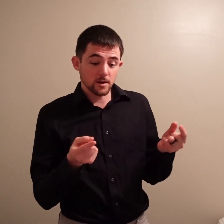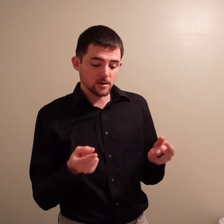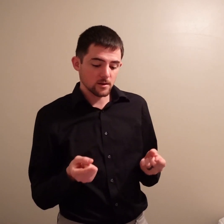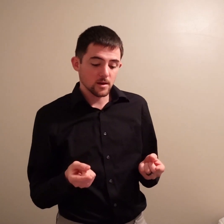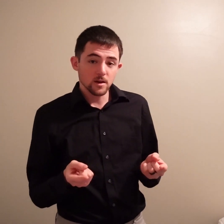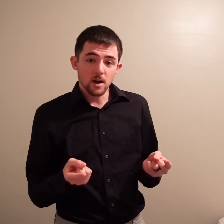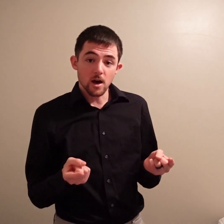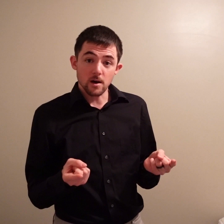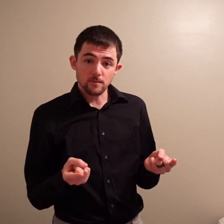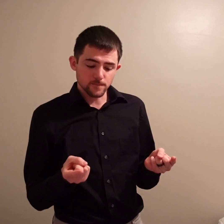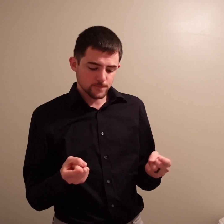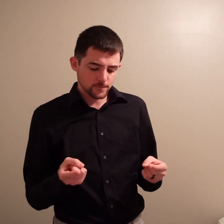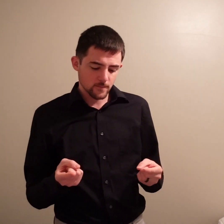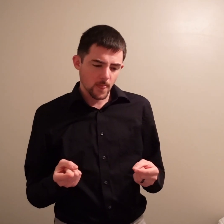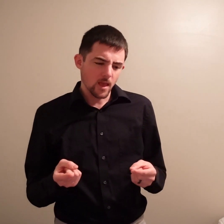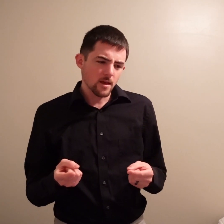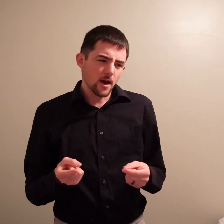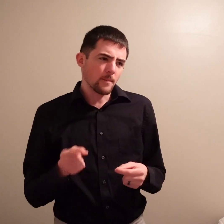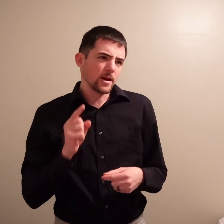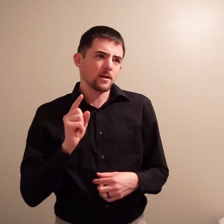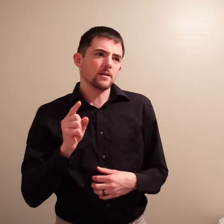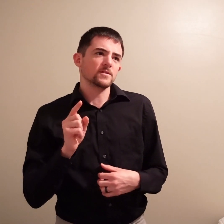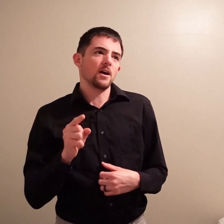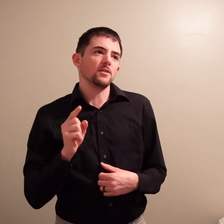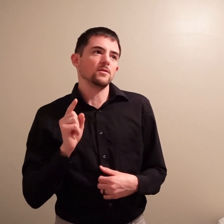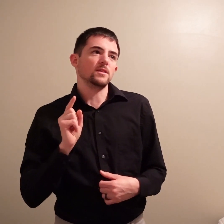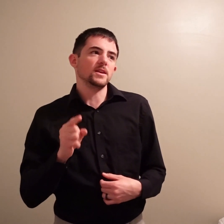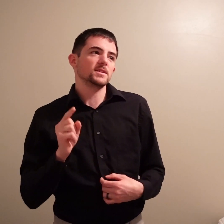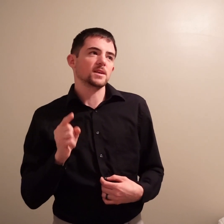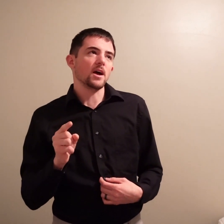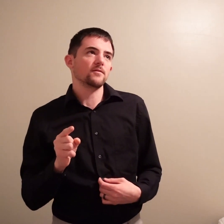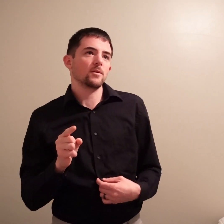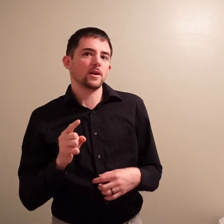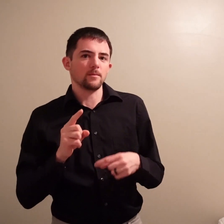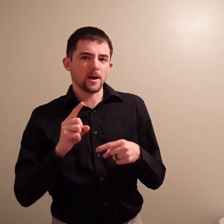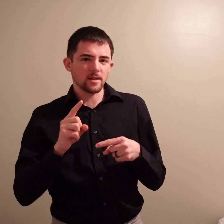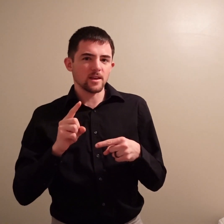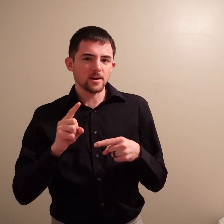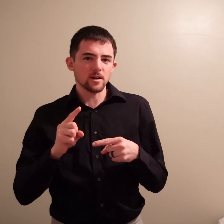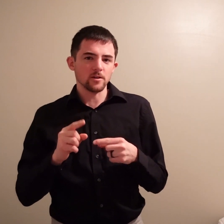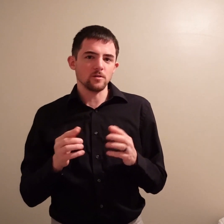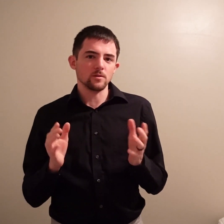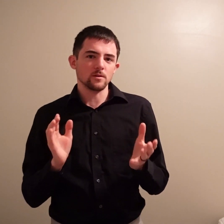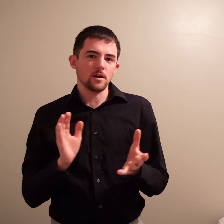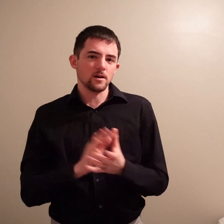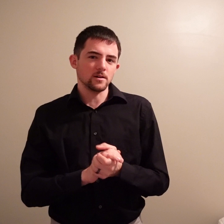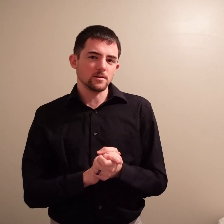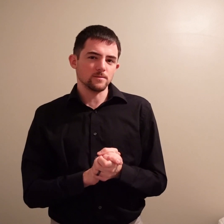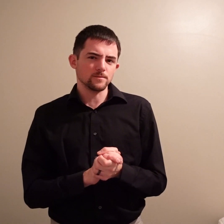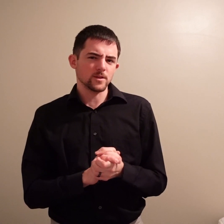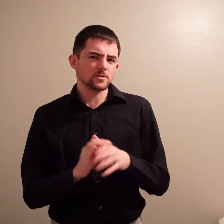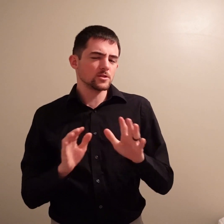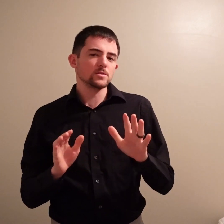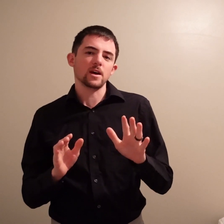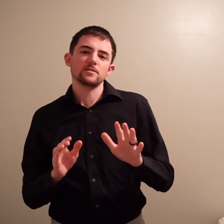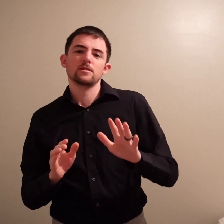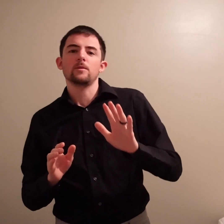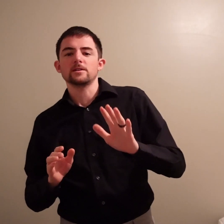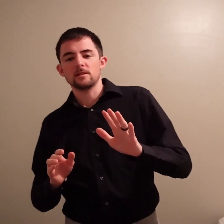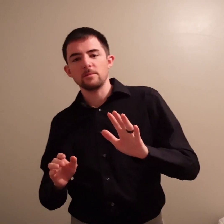to, I might not have taught you this sign for when. I think I taught you, there's 2 signs for when, so let me